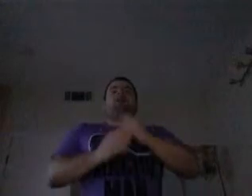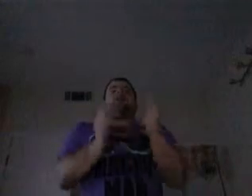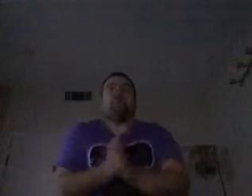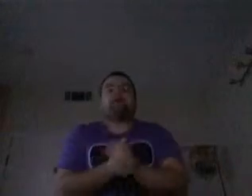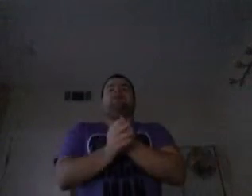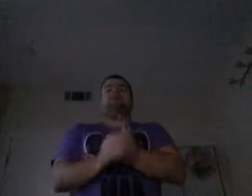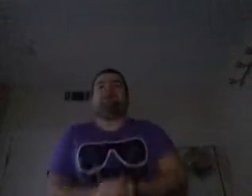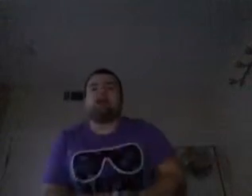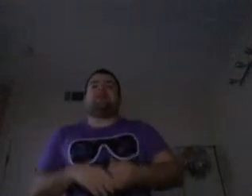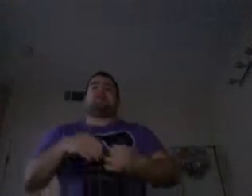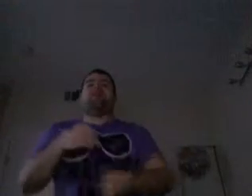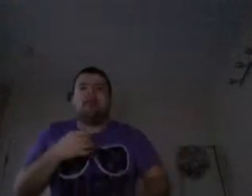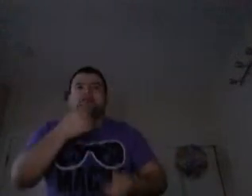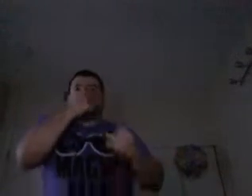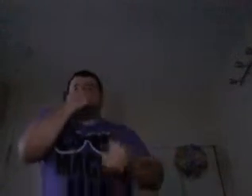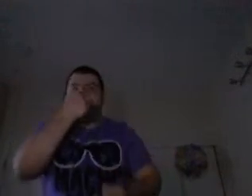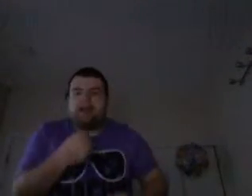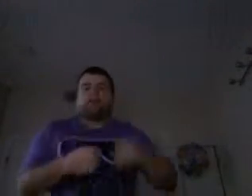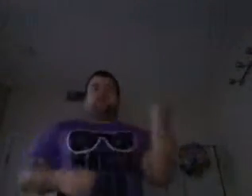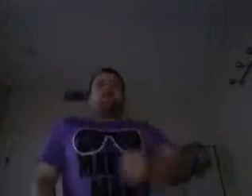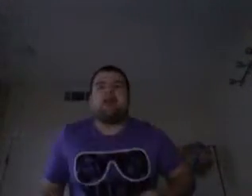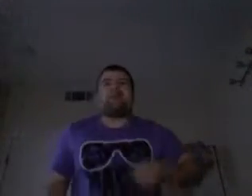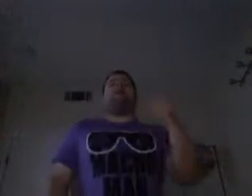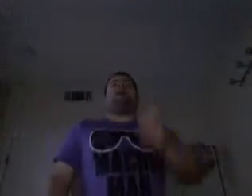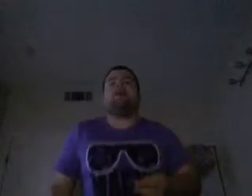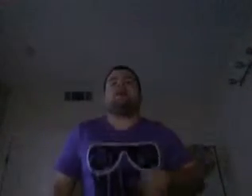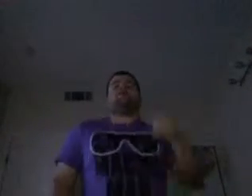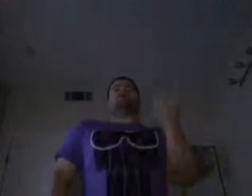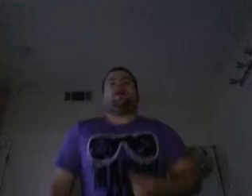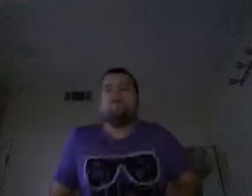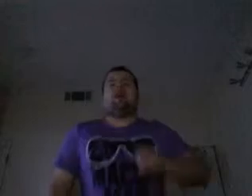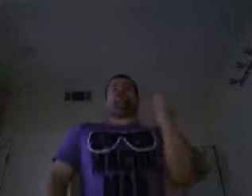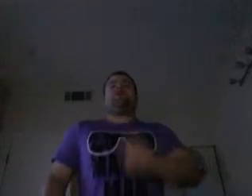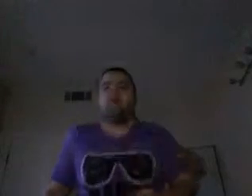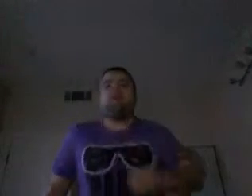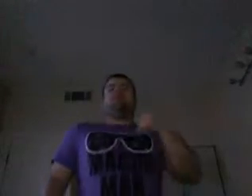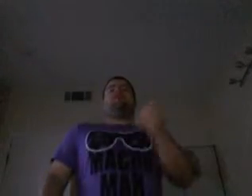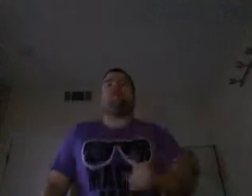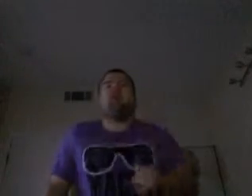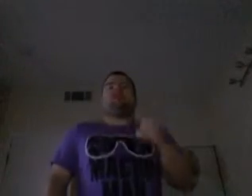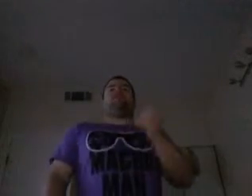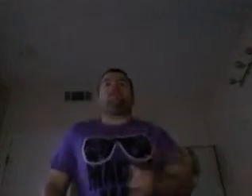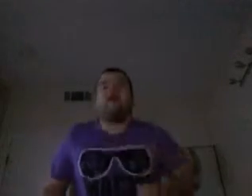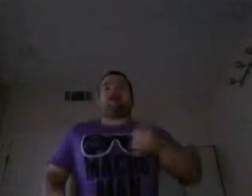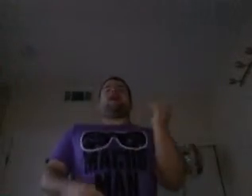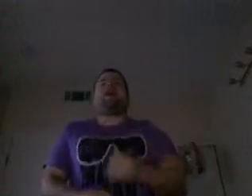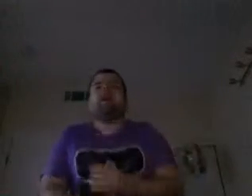hate. I have a voice that has an iron left and a power to make your faith. Oh, I